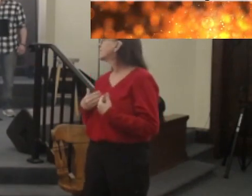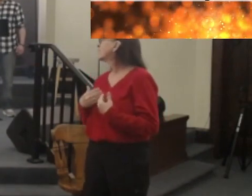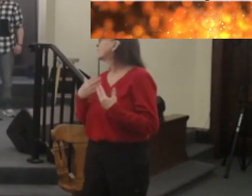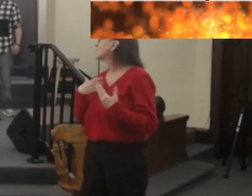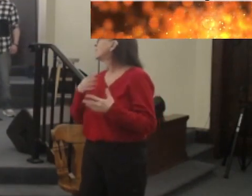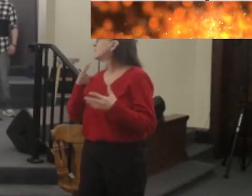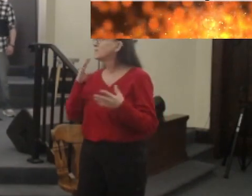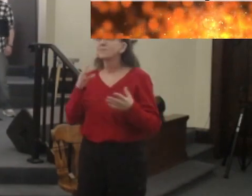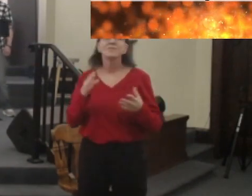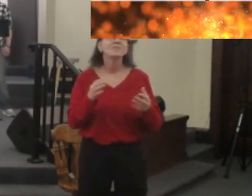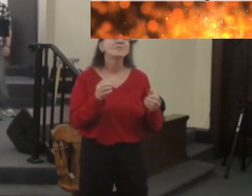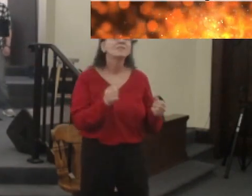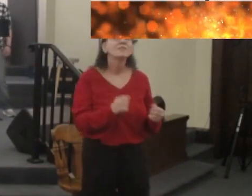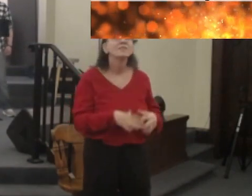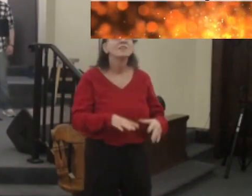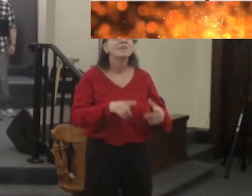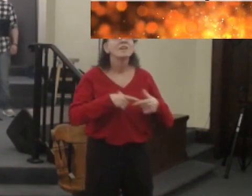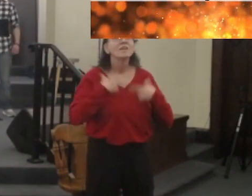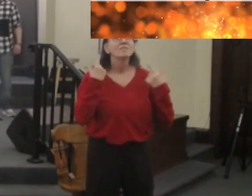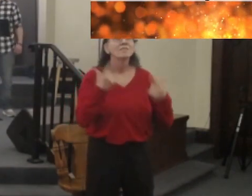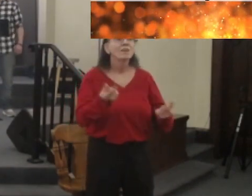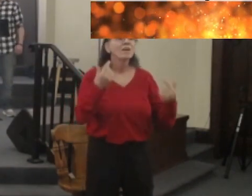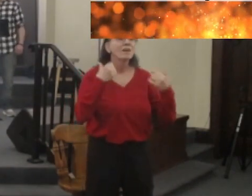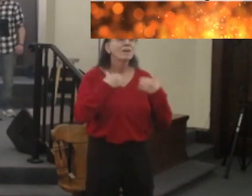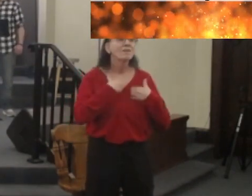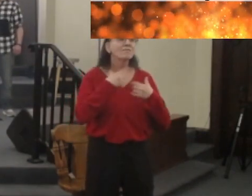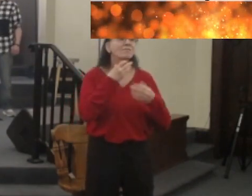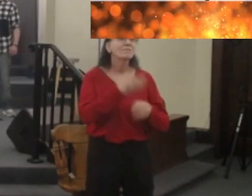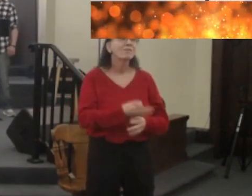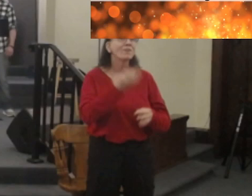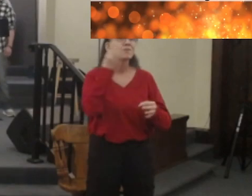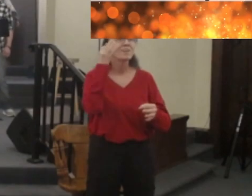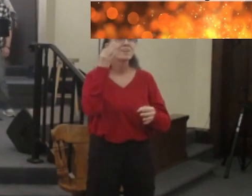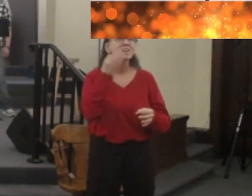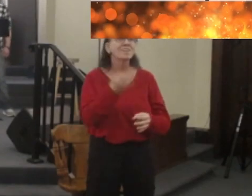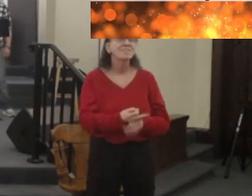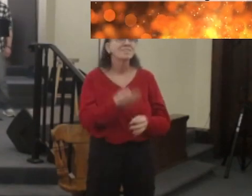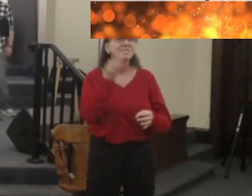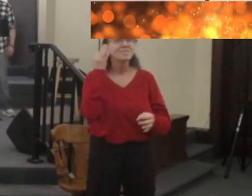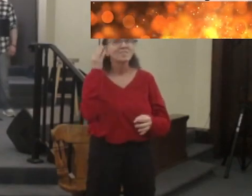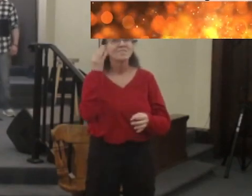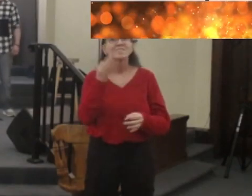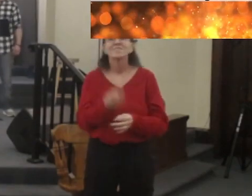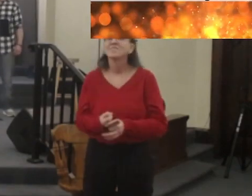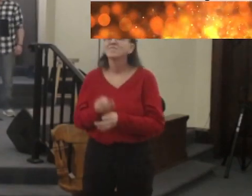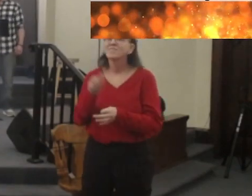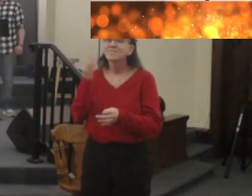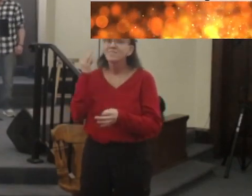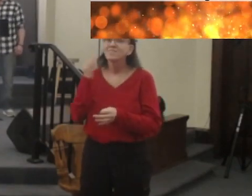'Cause all my life you have been faithful.